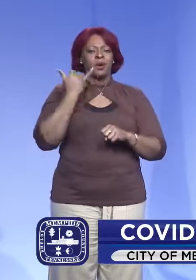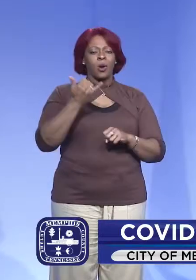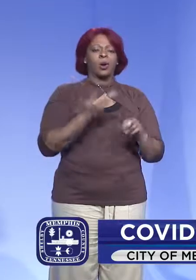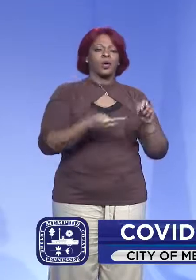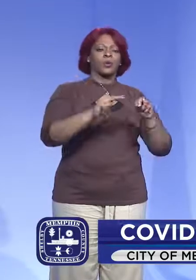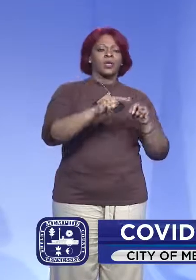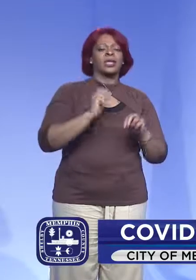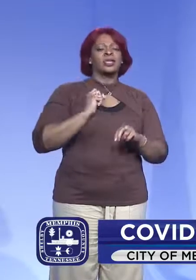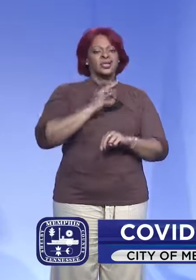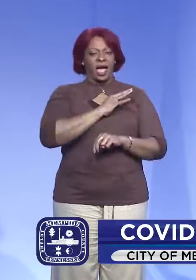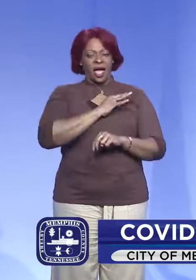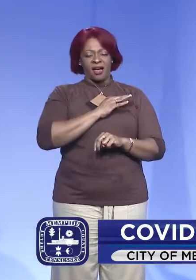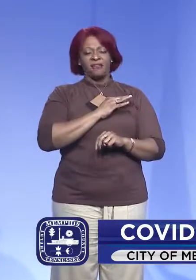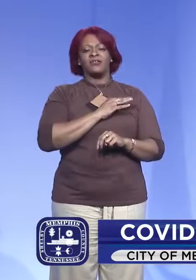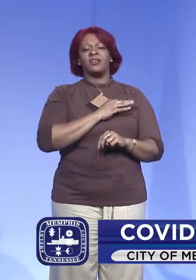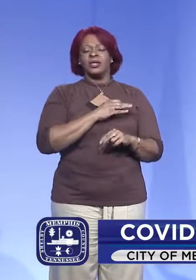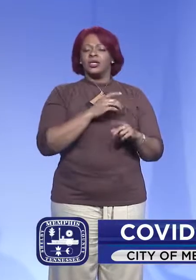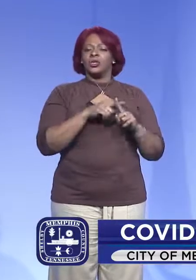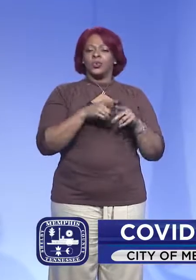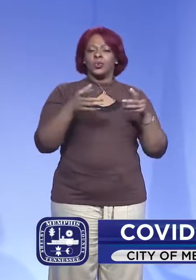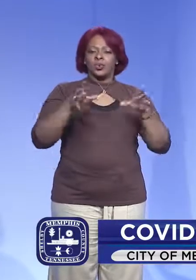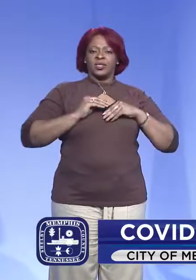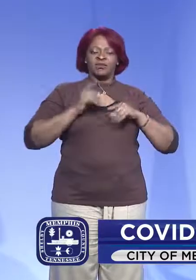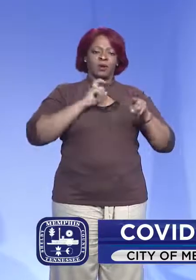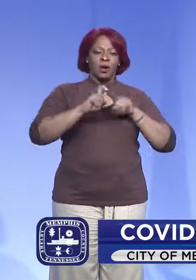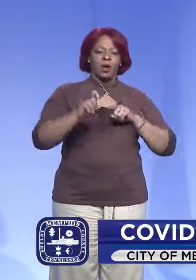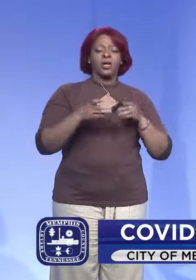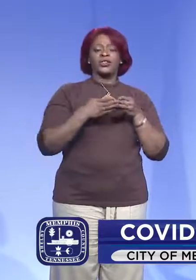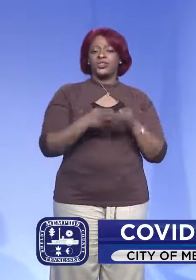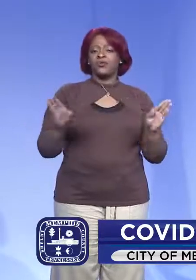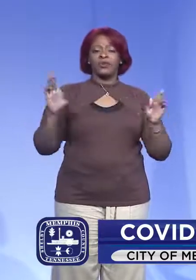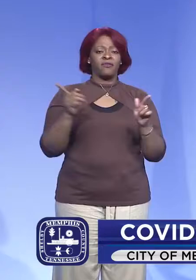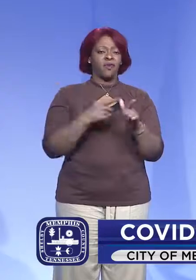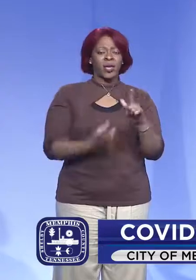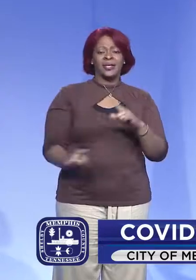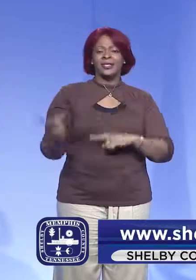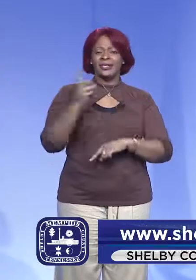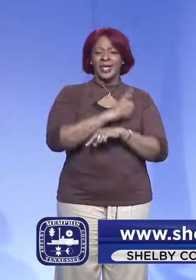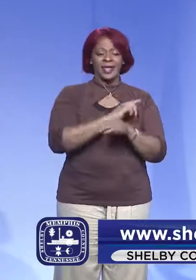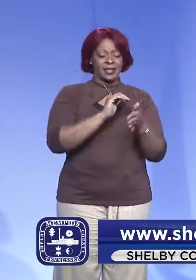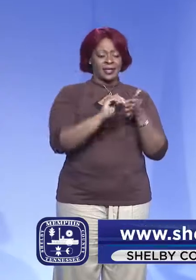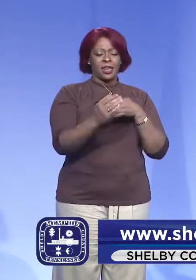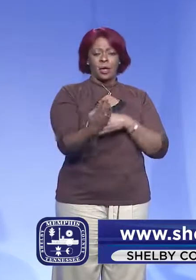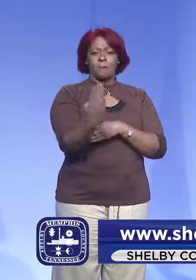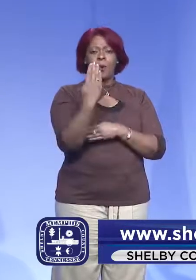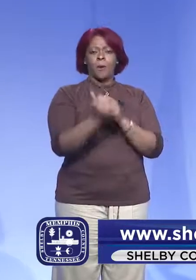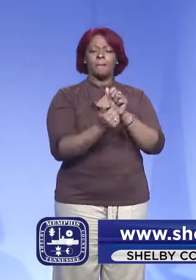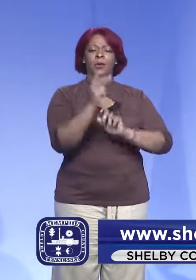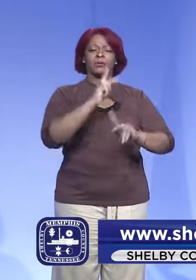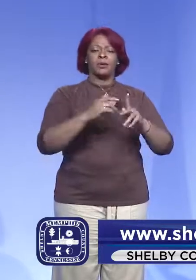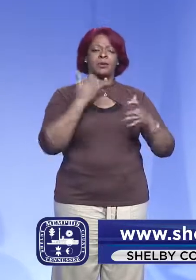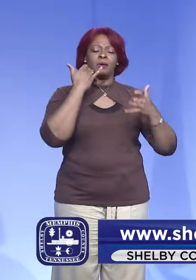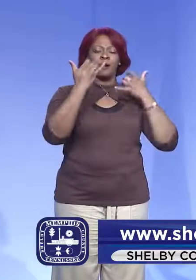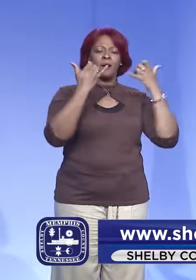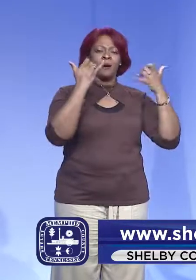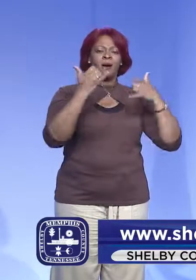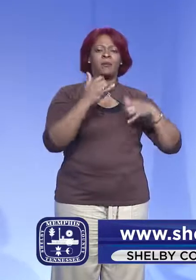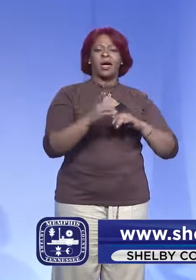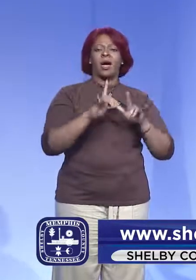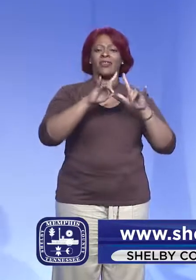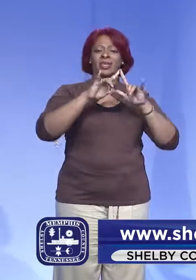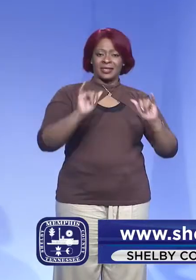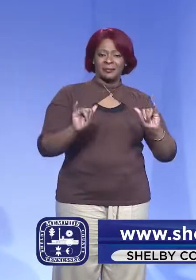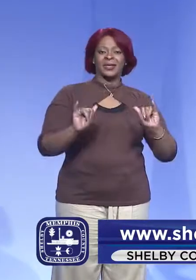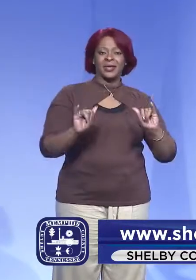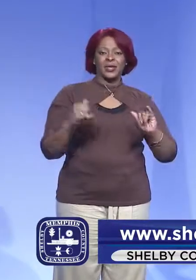we'll follow up. Generally, what we found is the first day at the early part of the morning, a lot of people were calling in at one time.